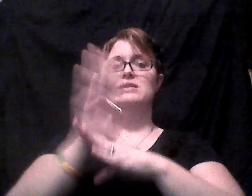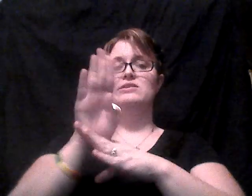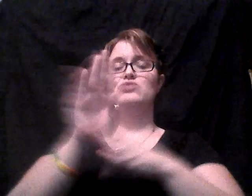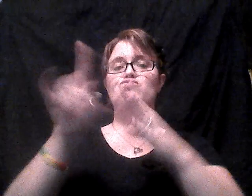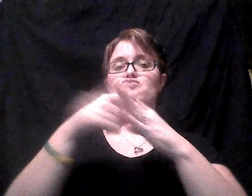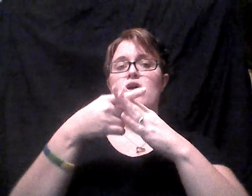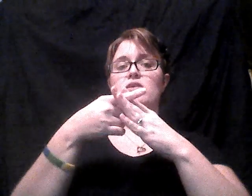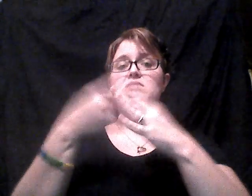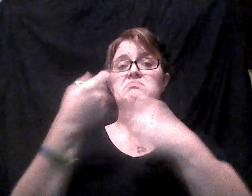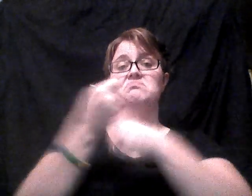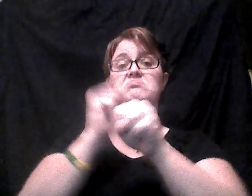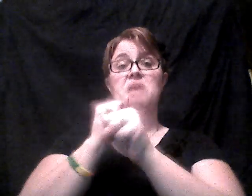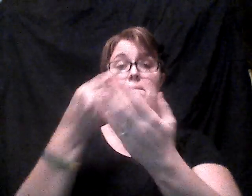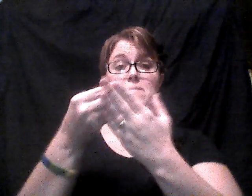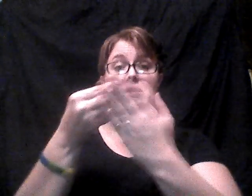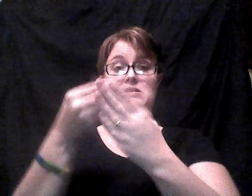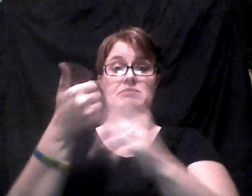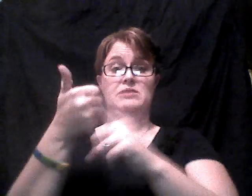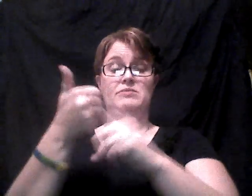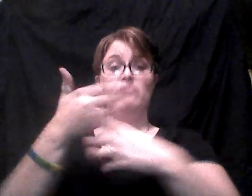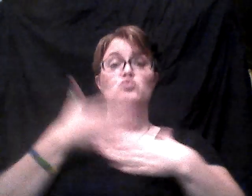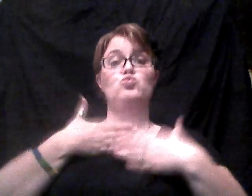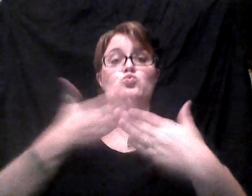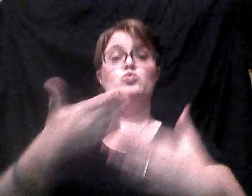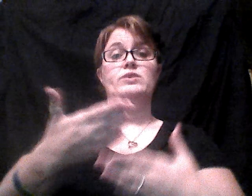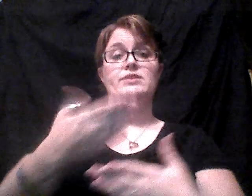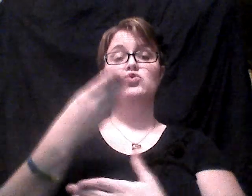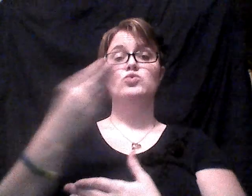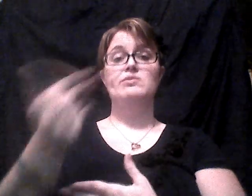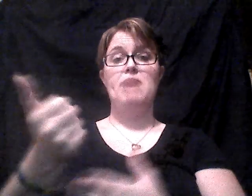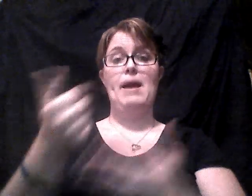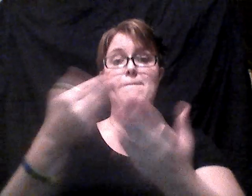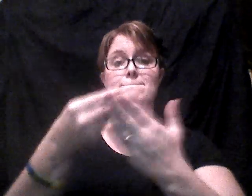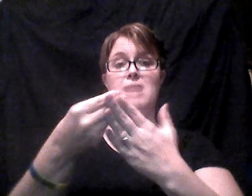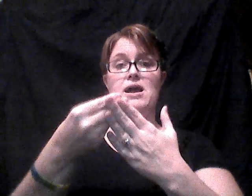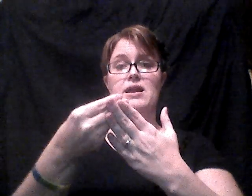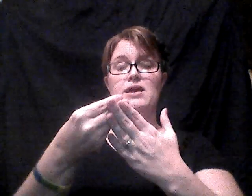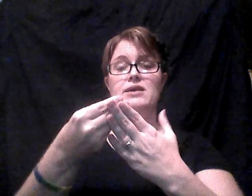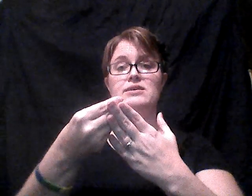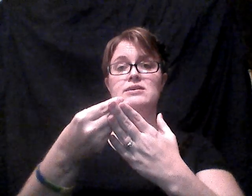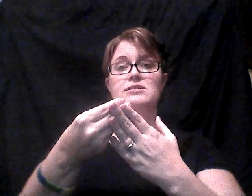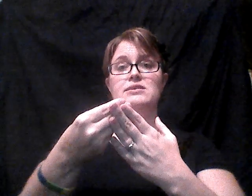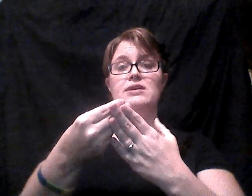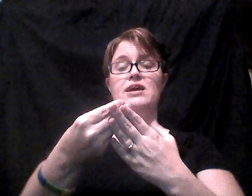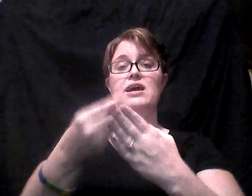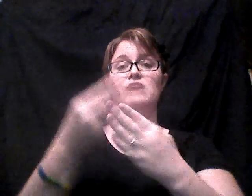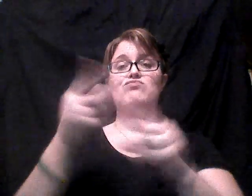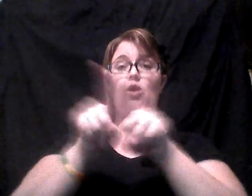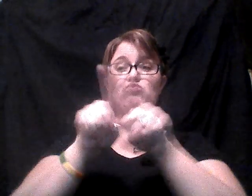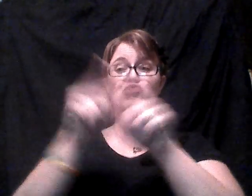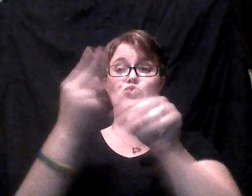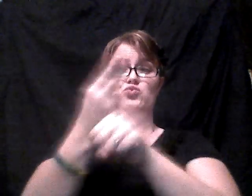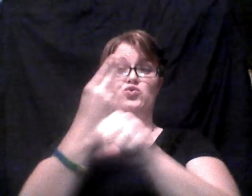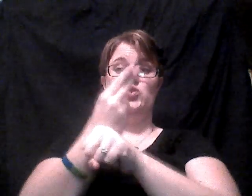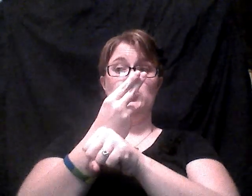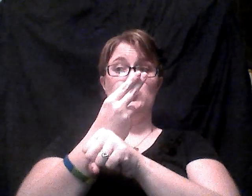and they're willing to spend that money. And really, they're willing to take credit out to buy things that they think that they're always going to be able to afford. We have consumer